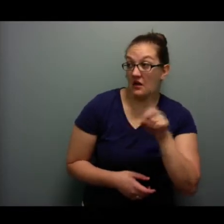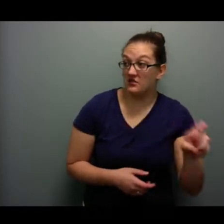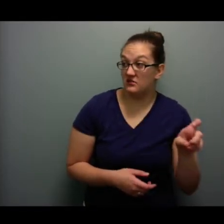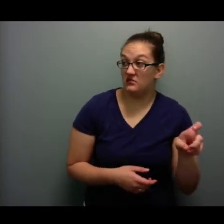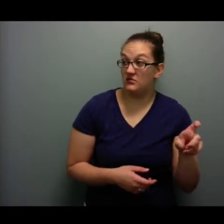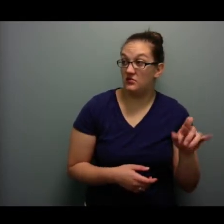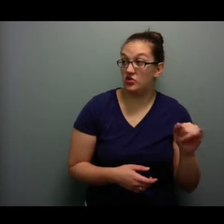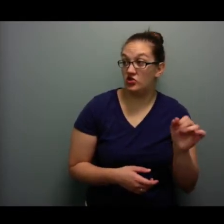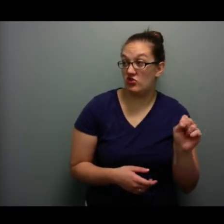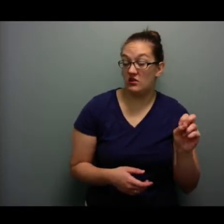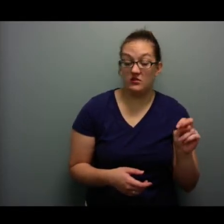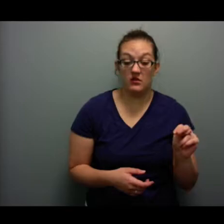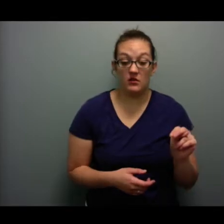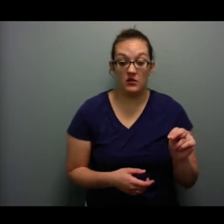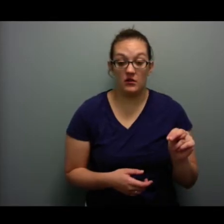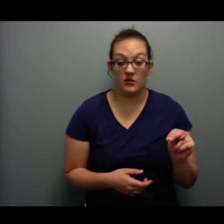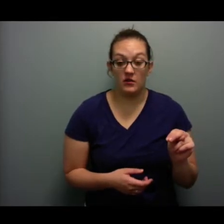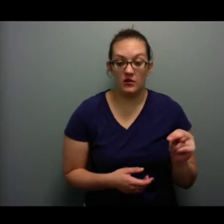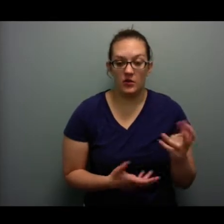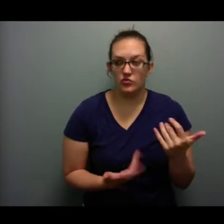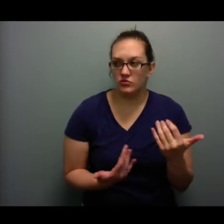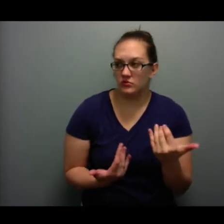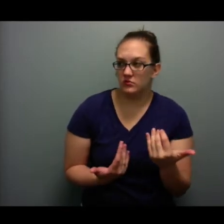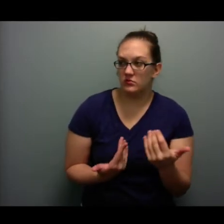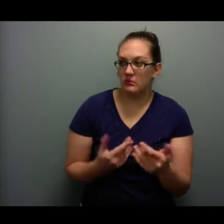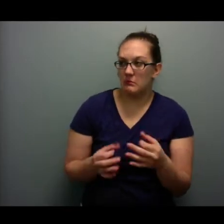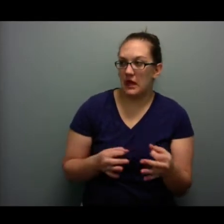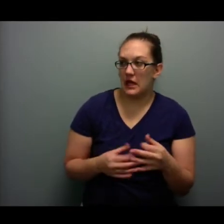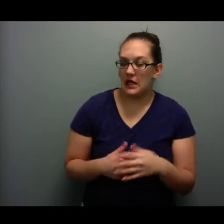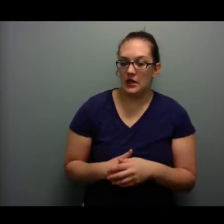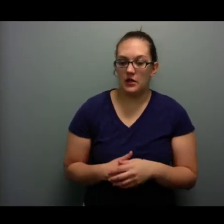So why don't you explain what you did? Yeah, what you